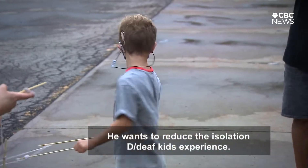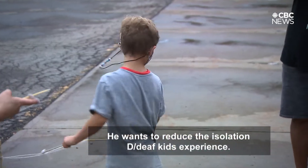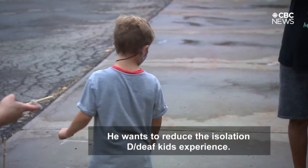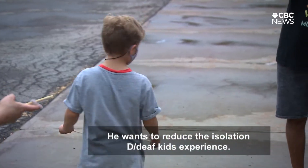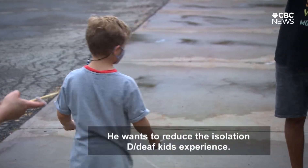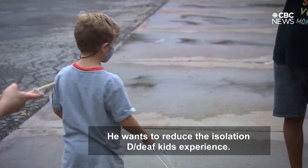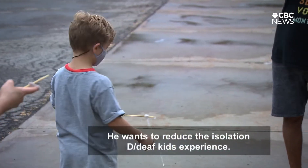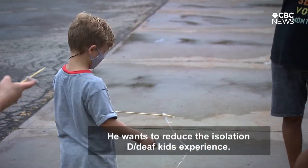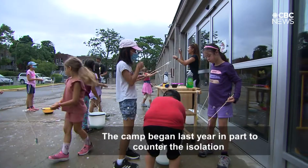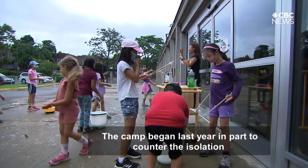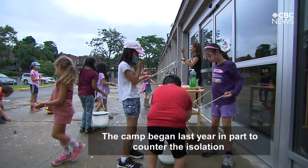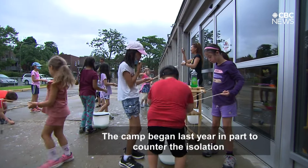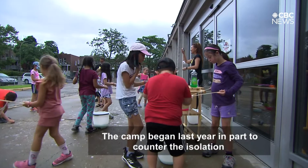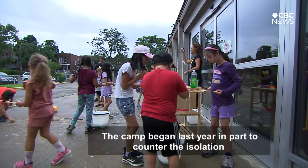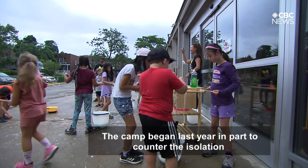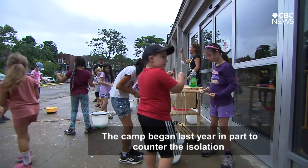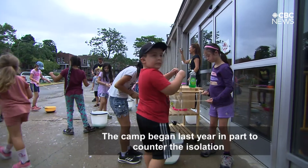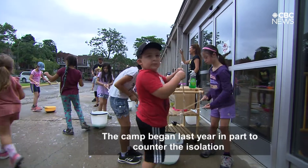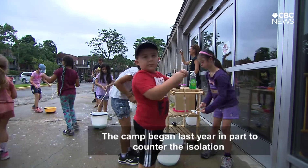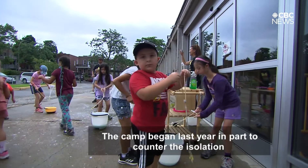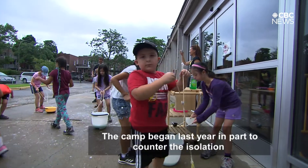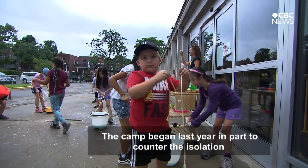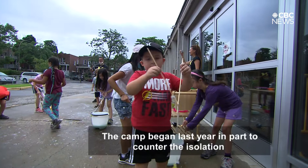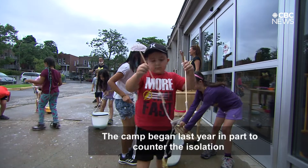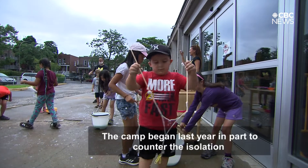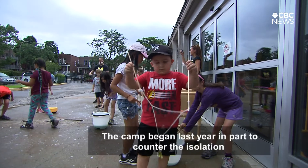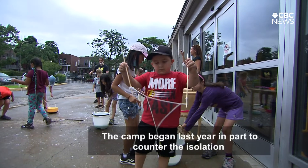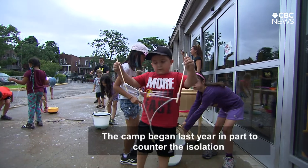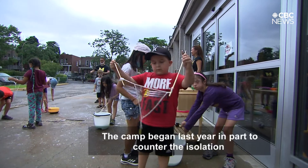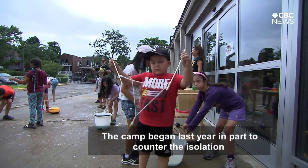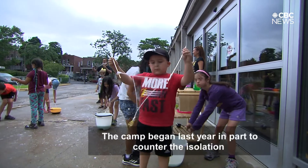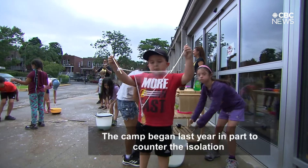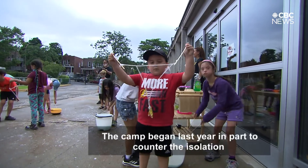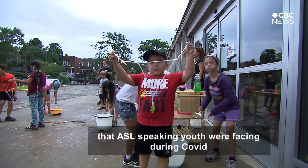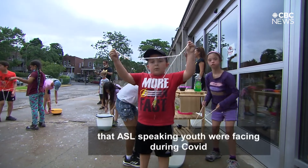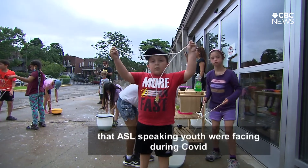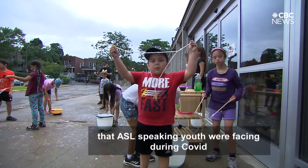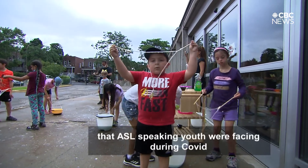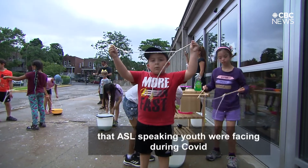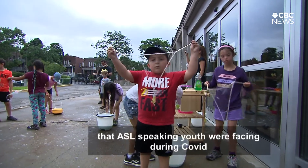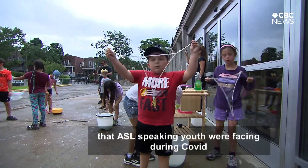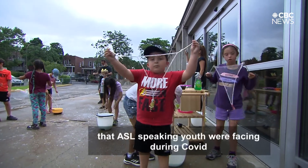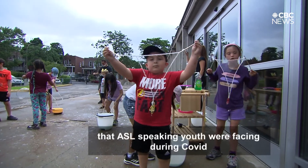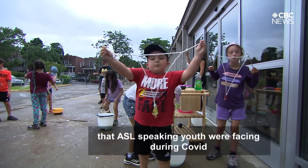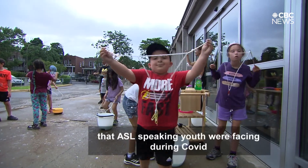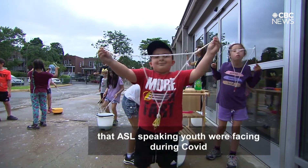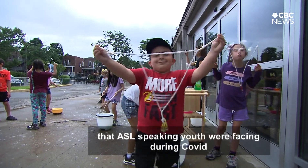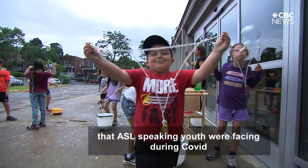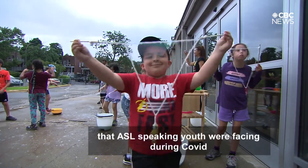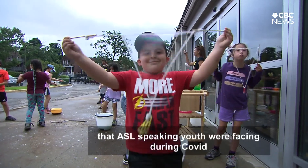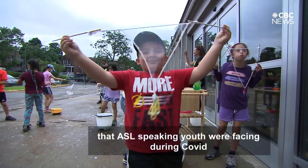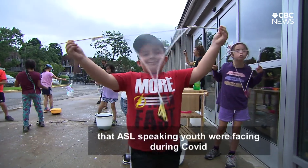experience. The camp began last year in part to counter the isolation that ASL-speaking youth were facing during